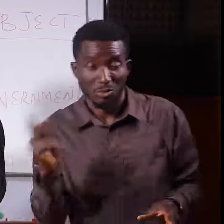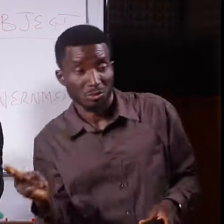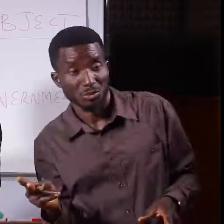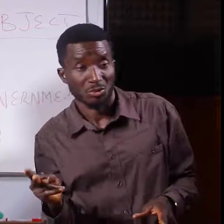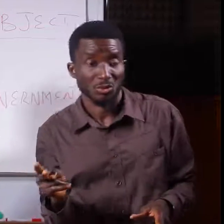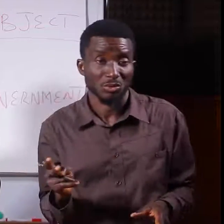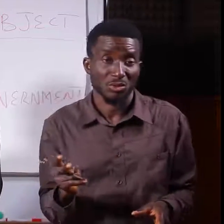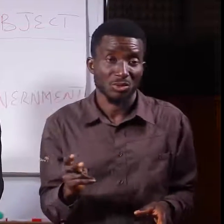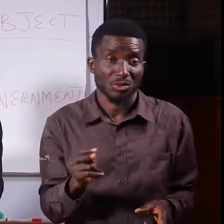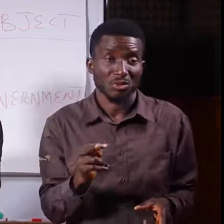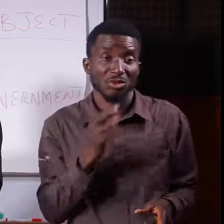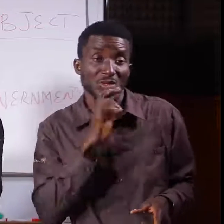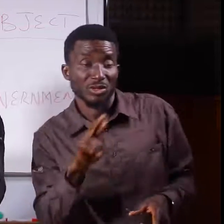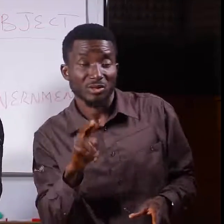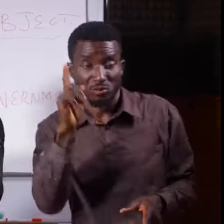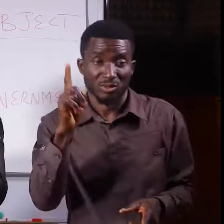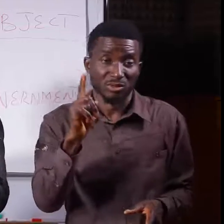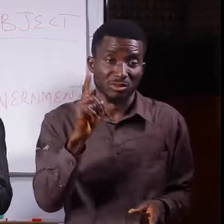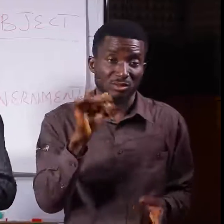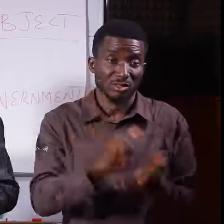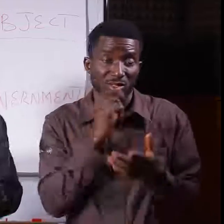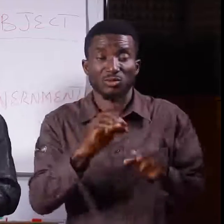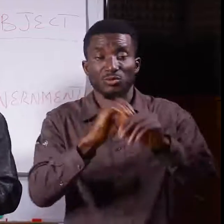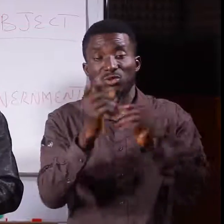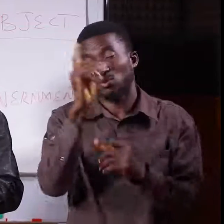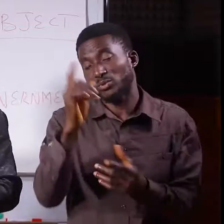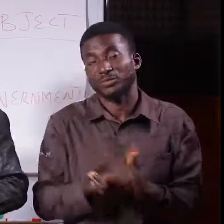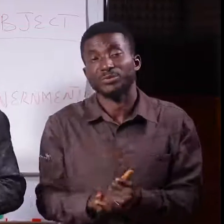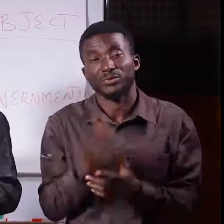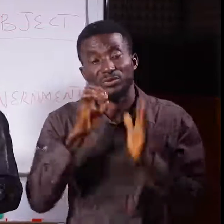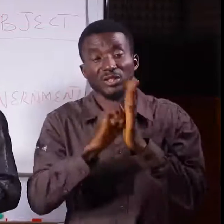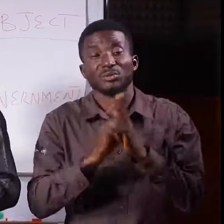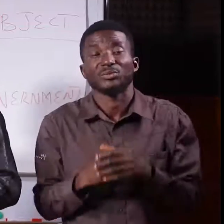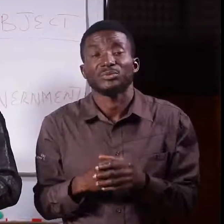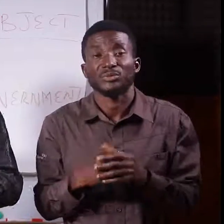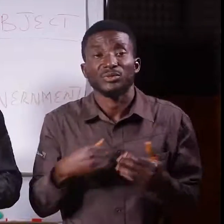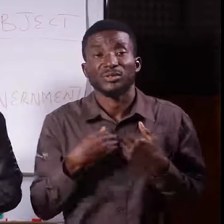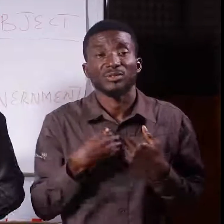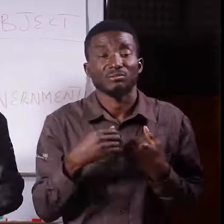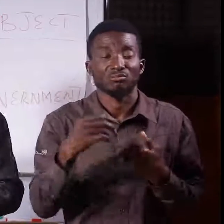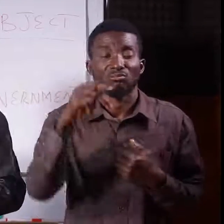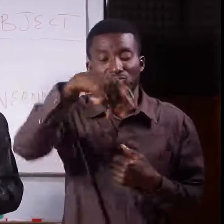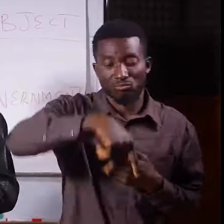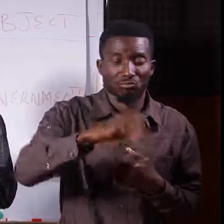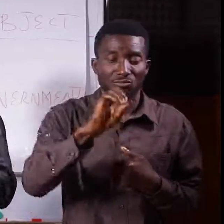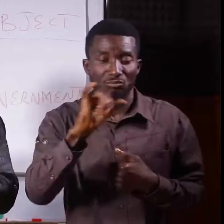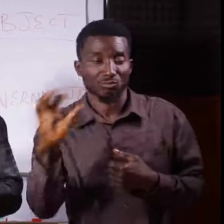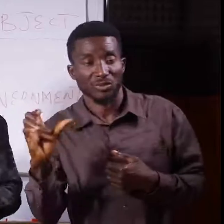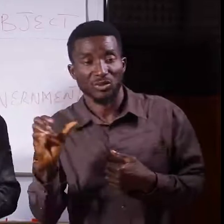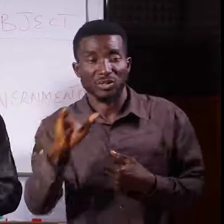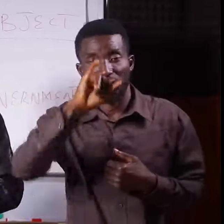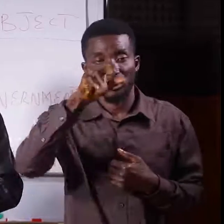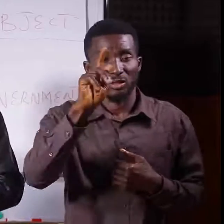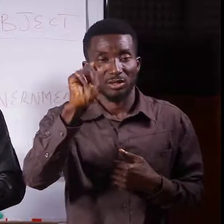the real one, that is the official security men. For example, we have policemen all over, we have